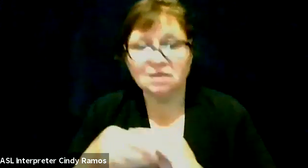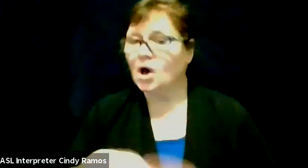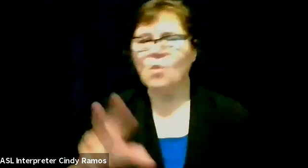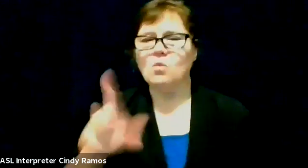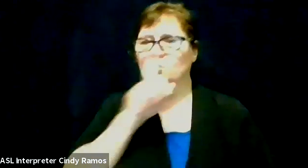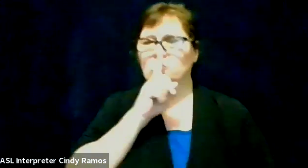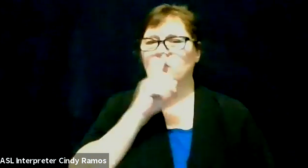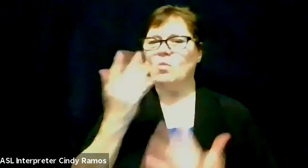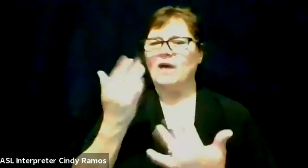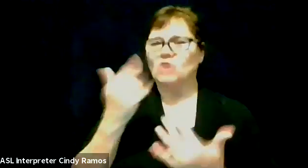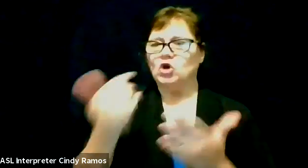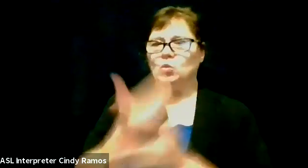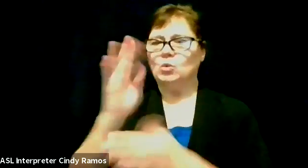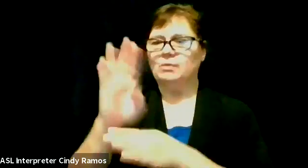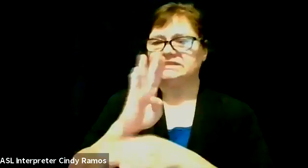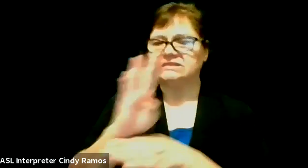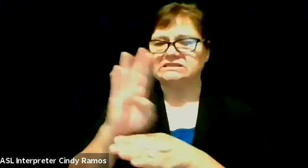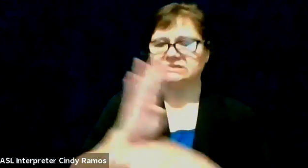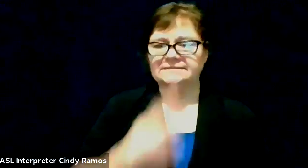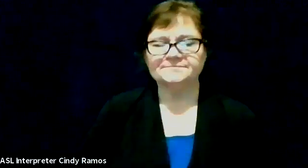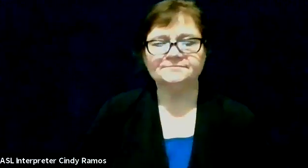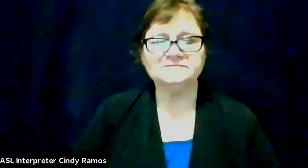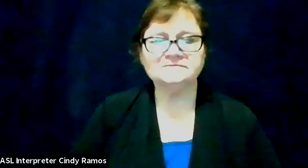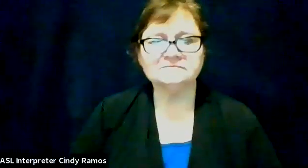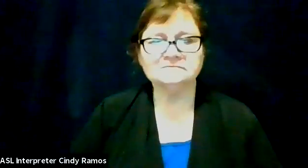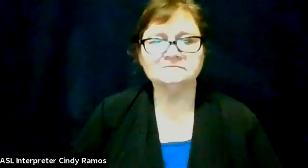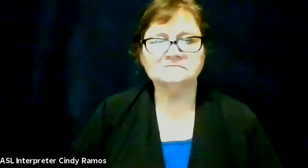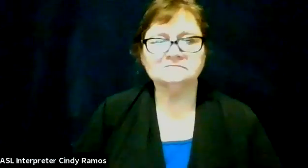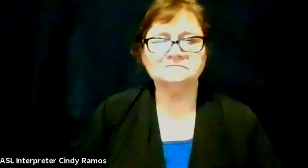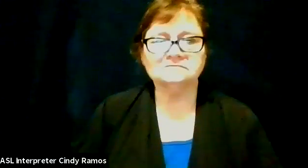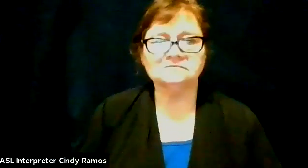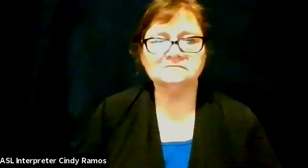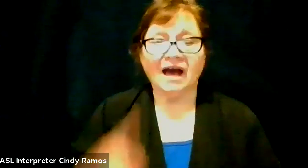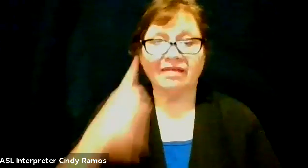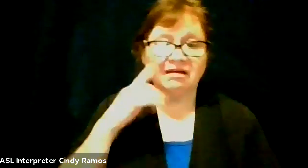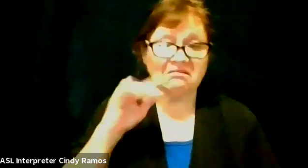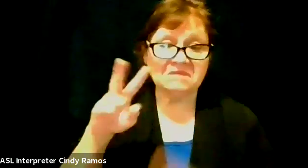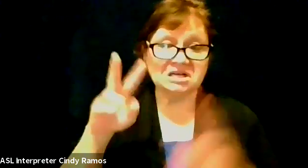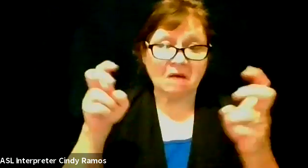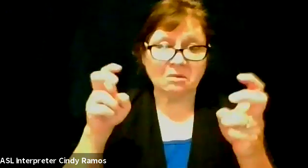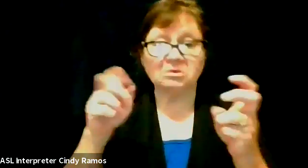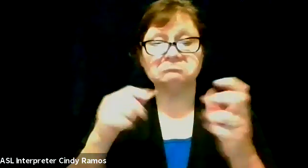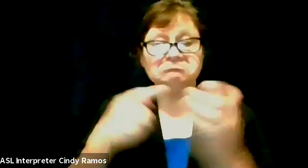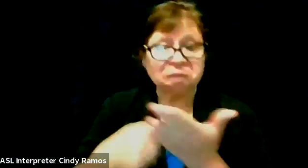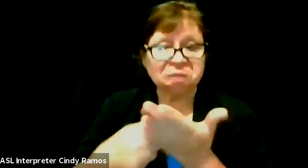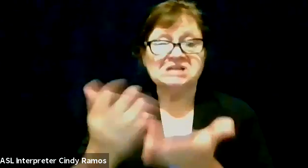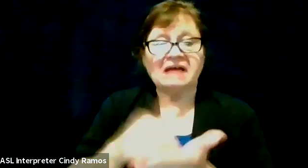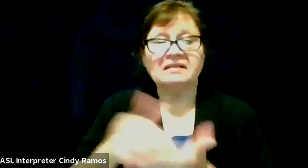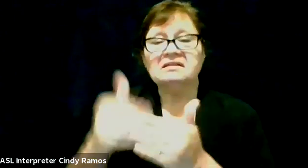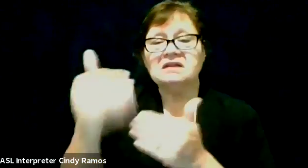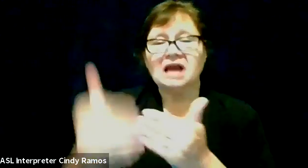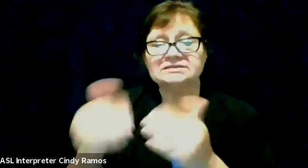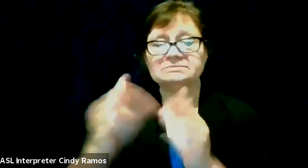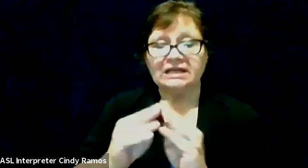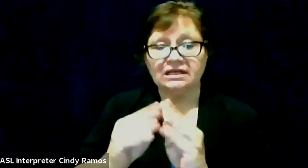business. Sorry. Okay. Well, I think we'll return to this perhaps in the next meeting or one of the next